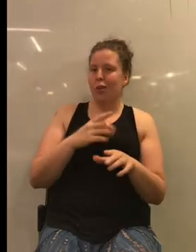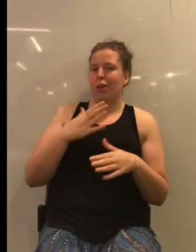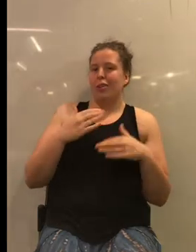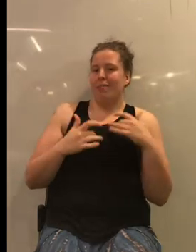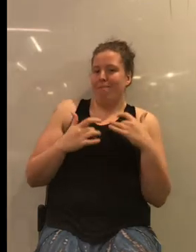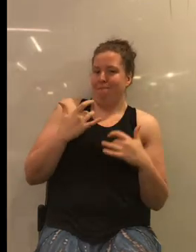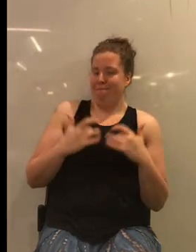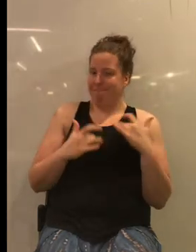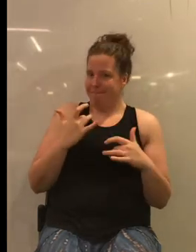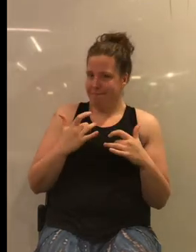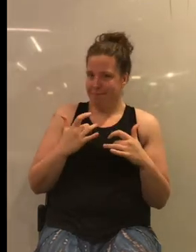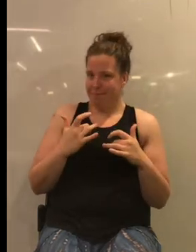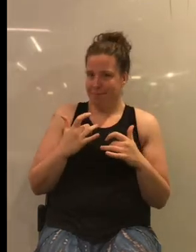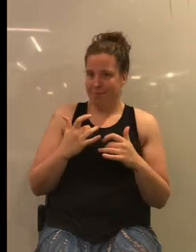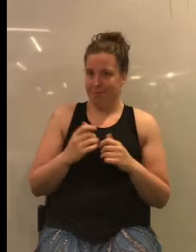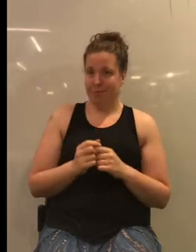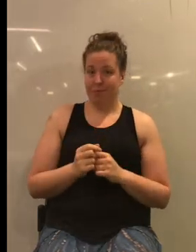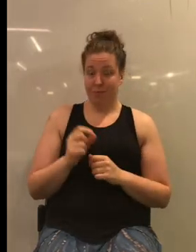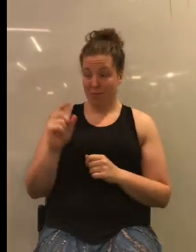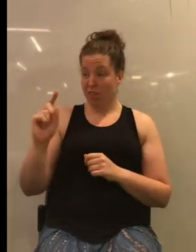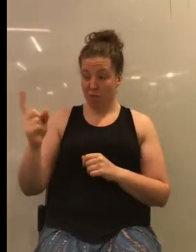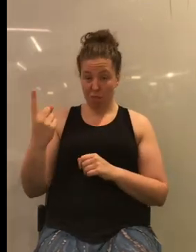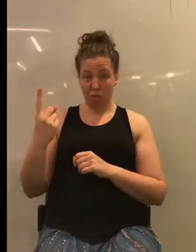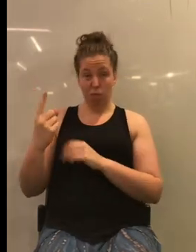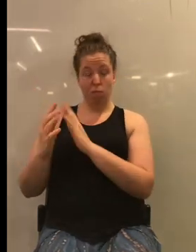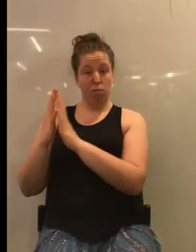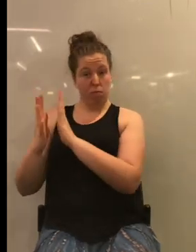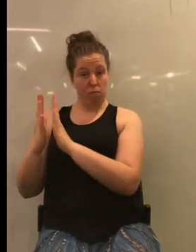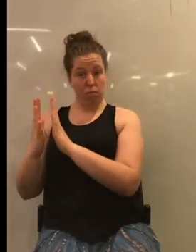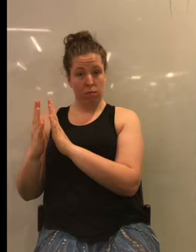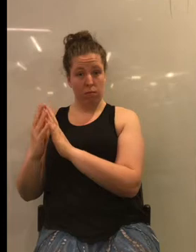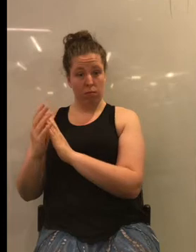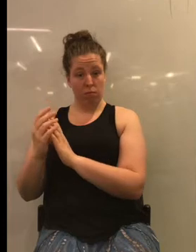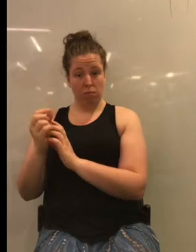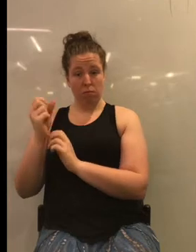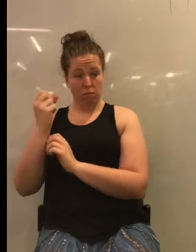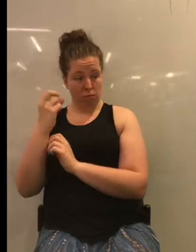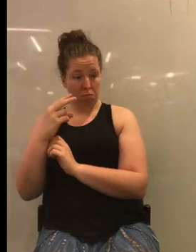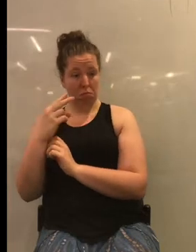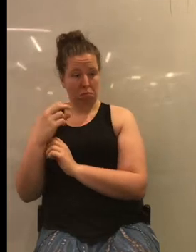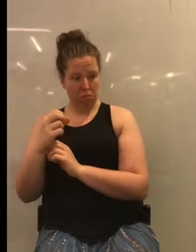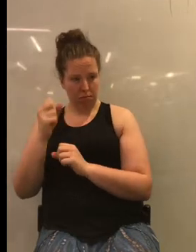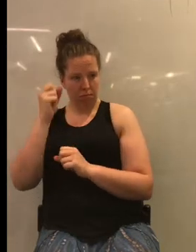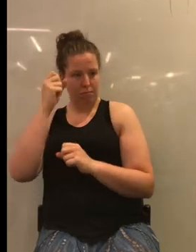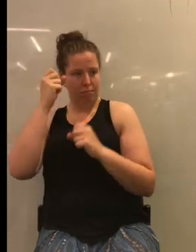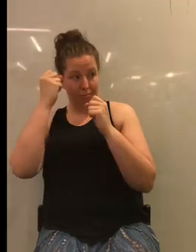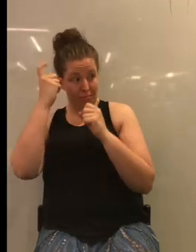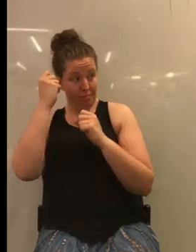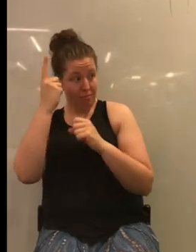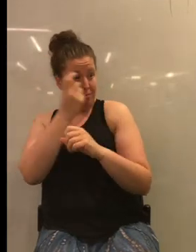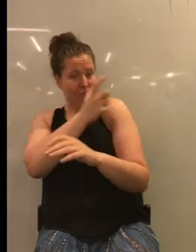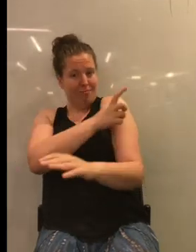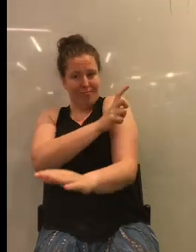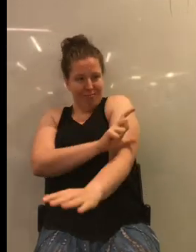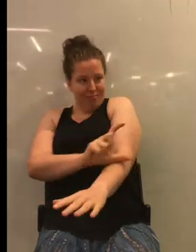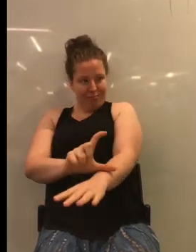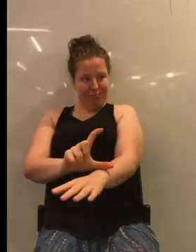were feeling. The first signer showed their understanding and confidence when first seeing the